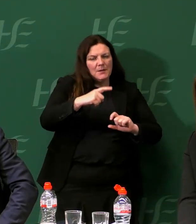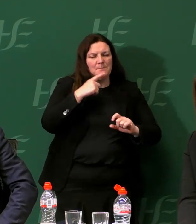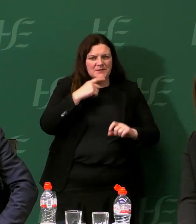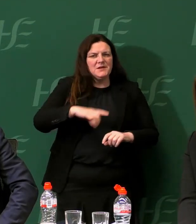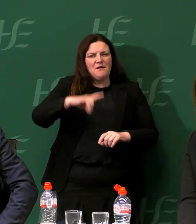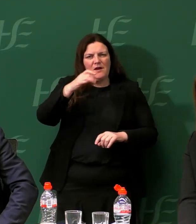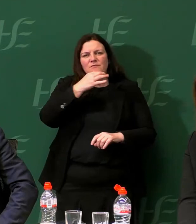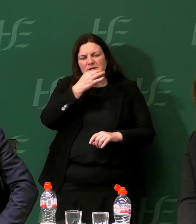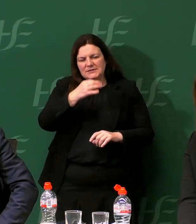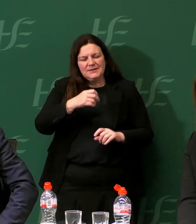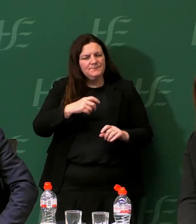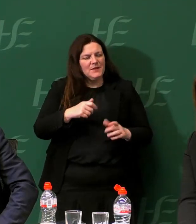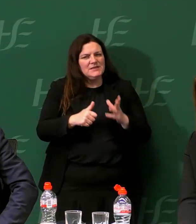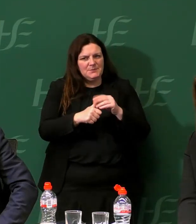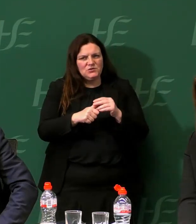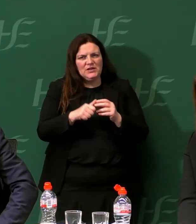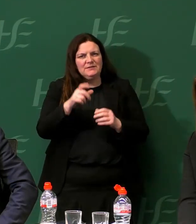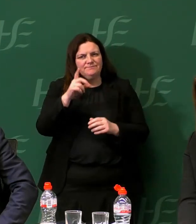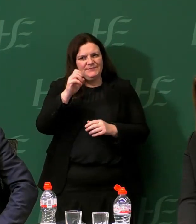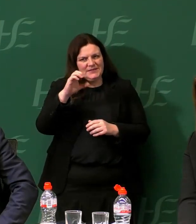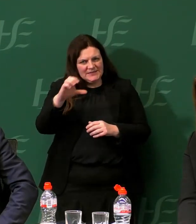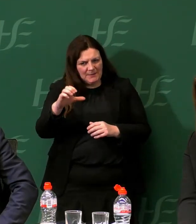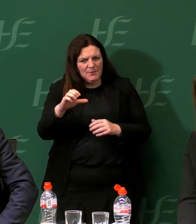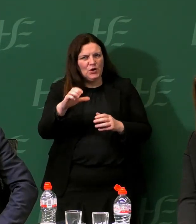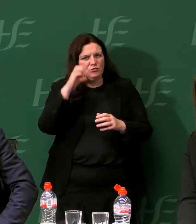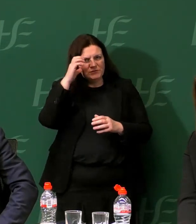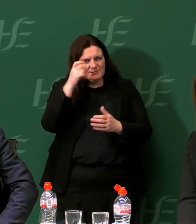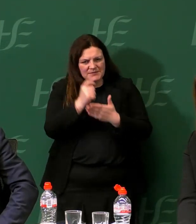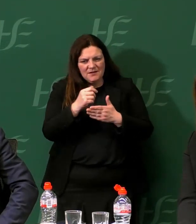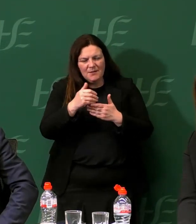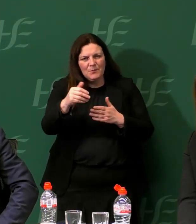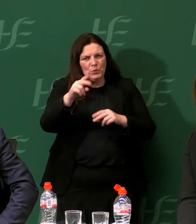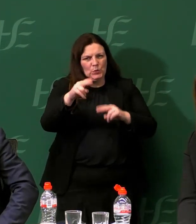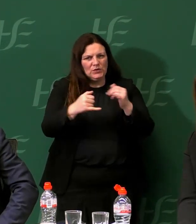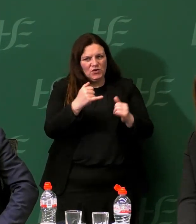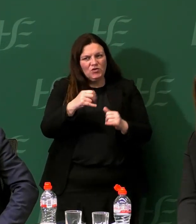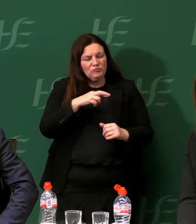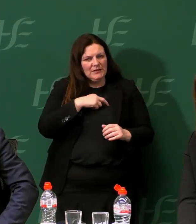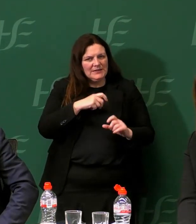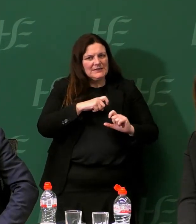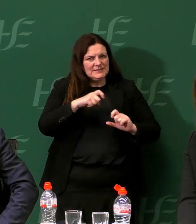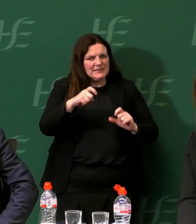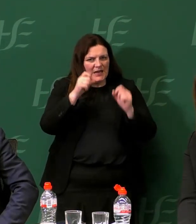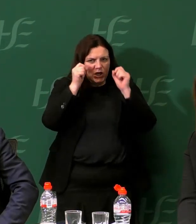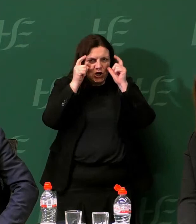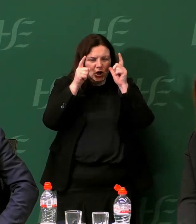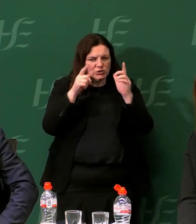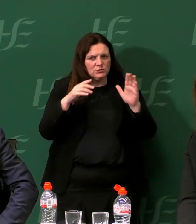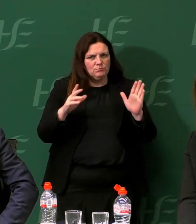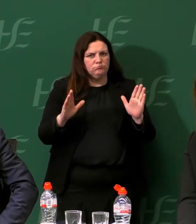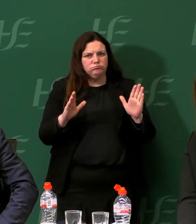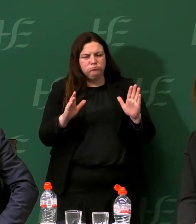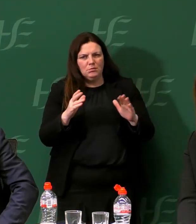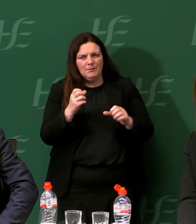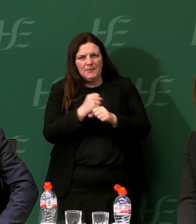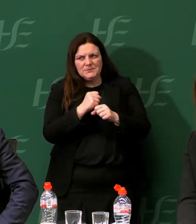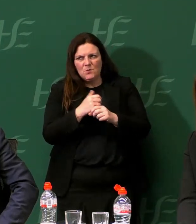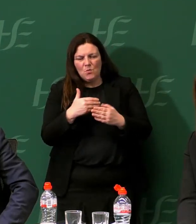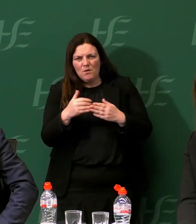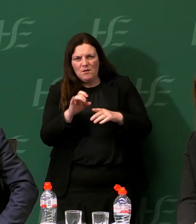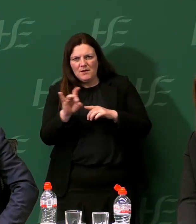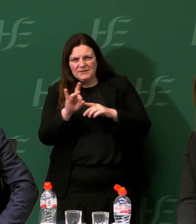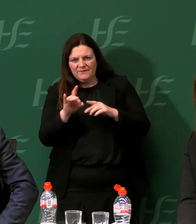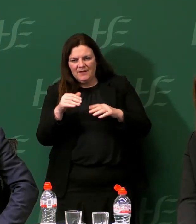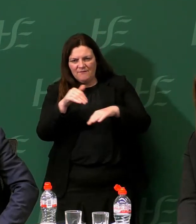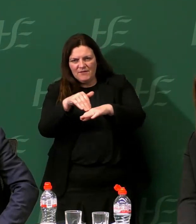head into December, Christmas period, and New Year. So I'd say we are still on alert in terms of the impact it's having on the health